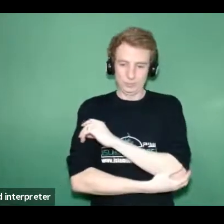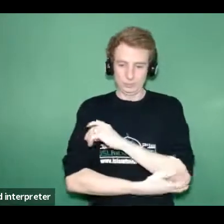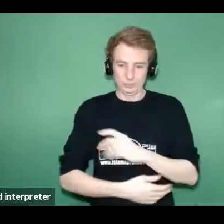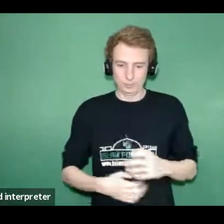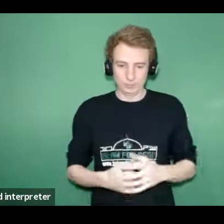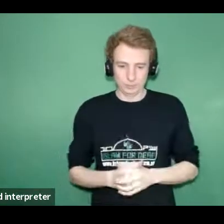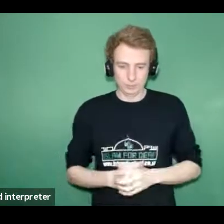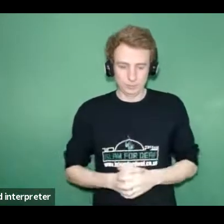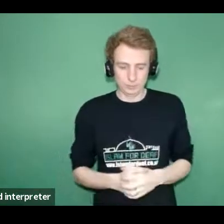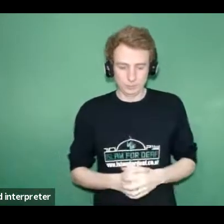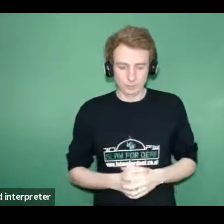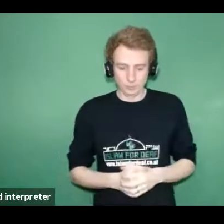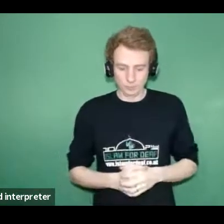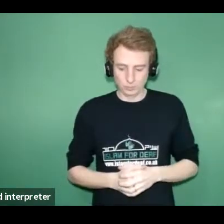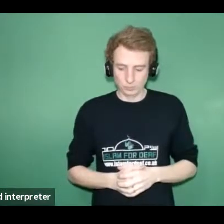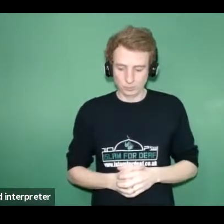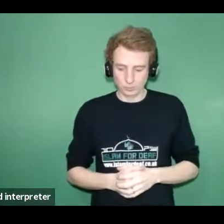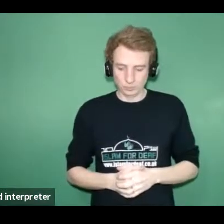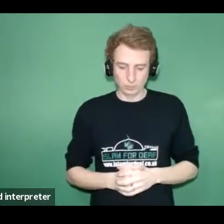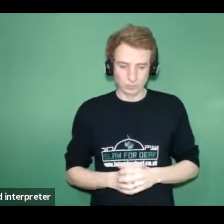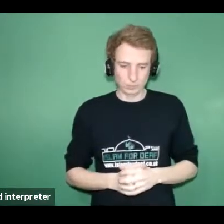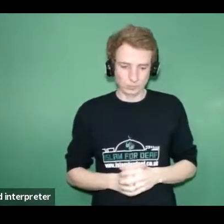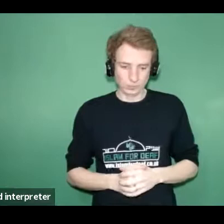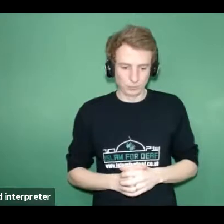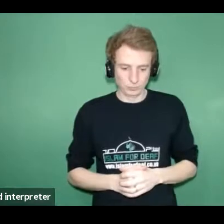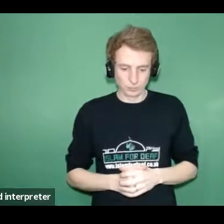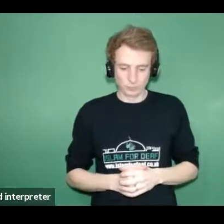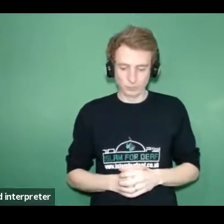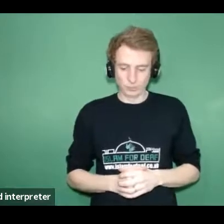Okay. Bismillah, we're good to go.